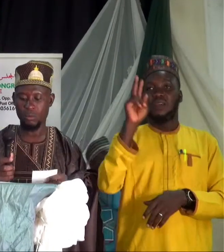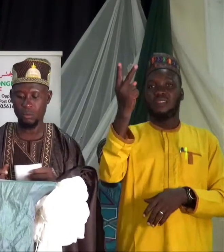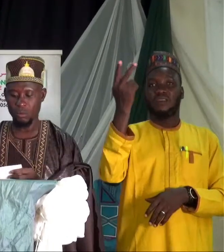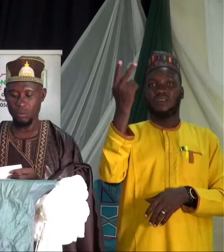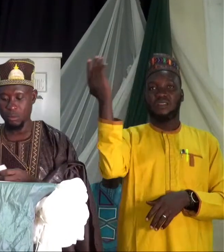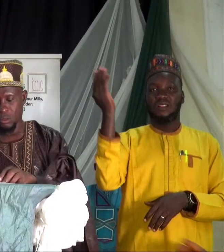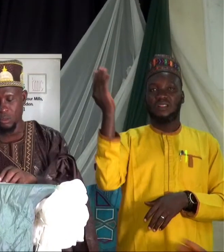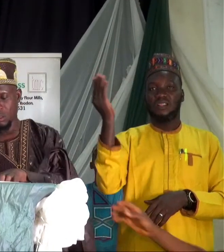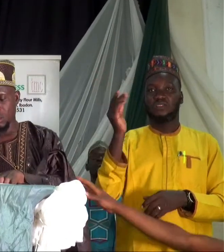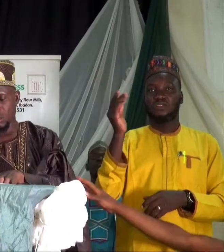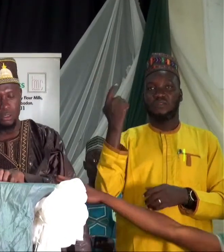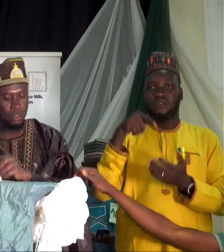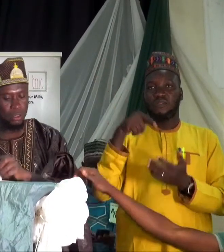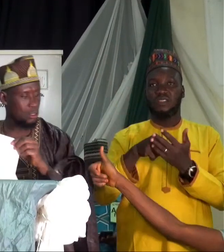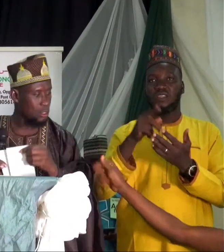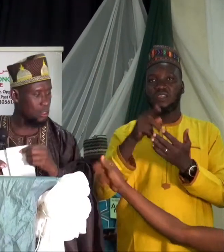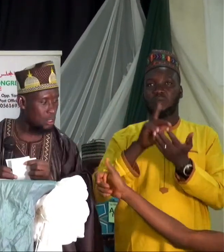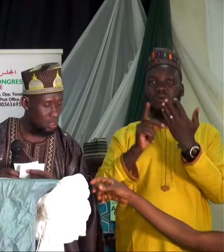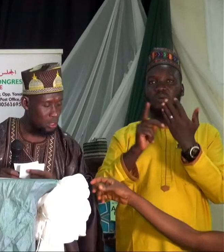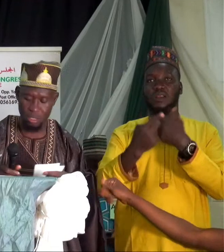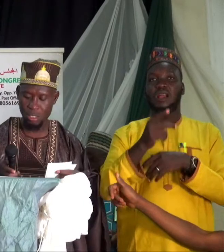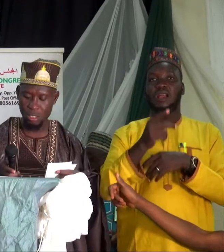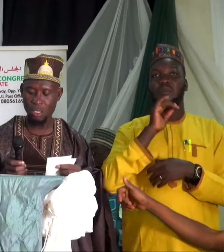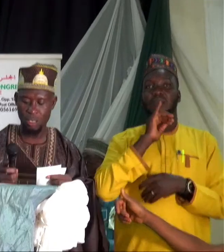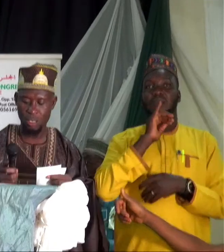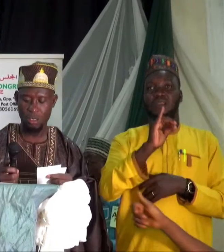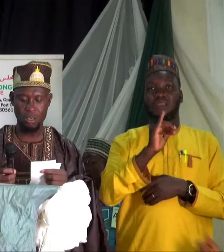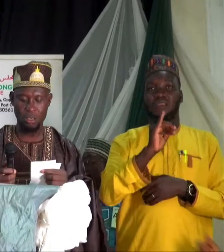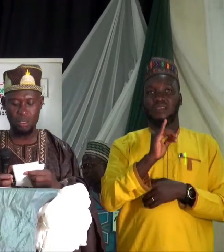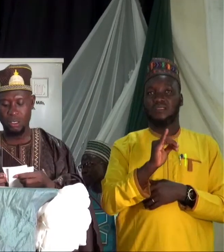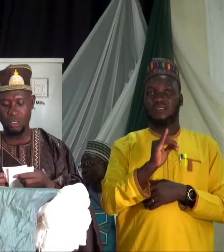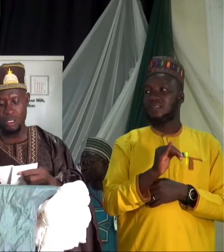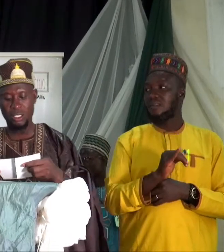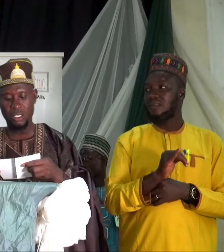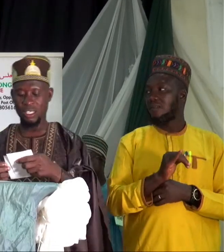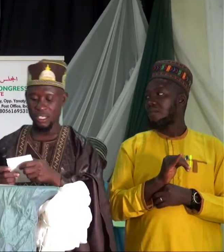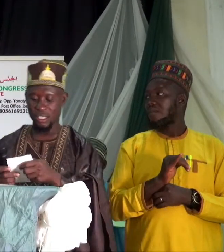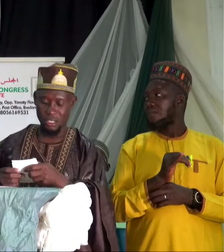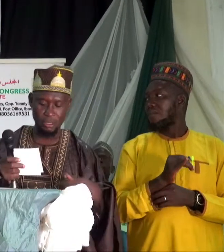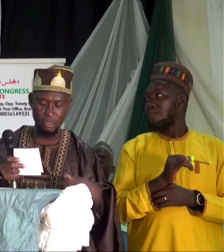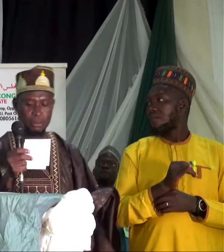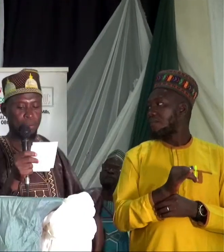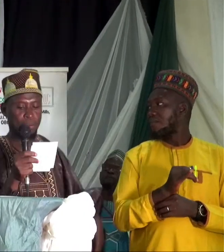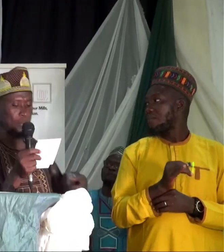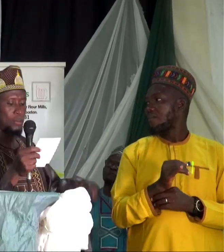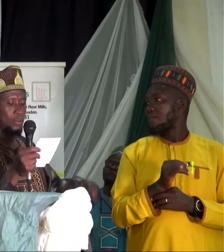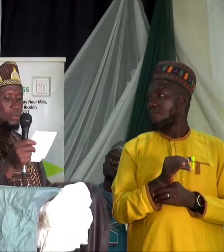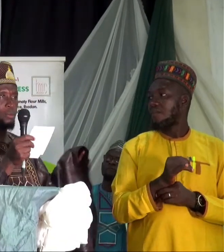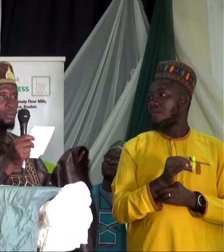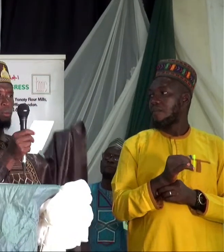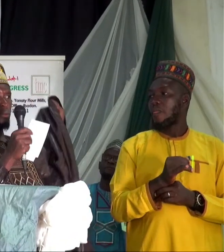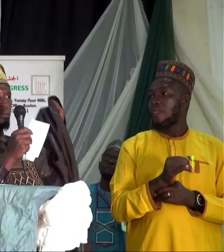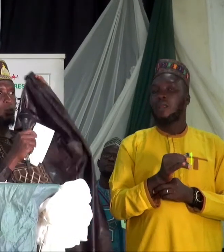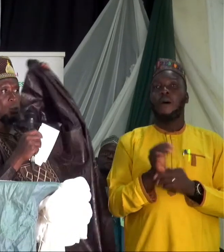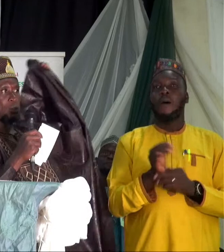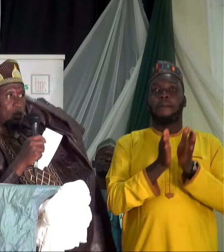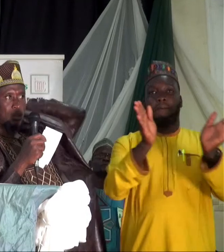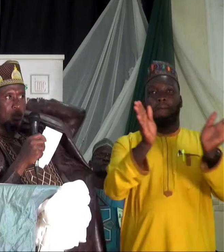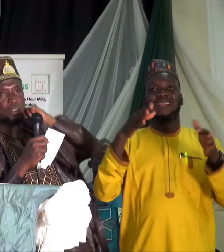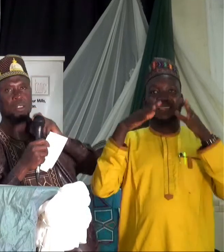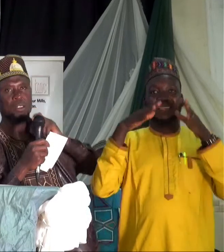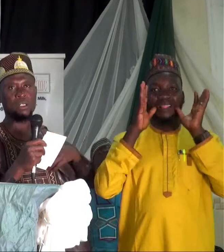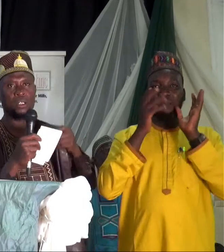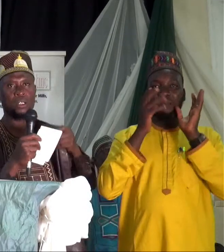program today, is that illustrious and eloquent public Islamic speaker in